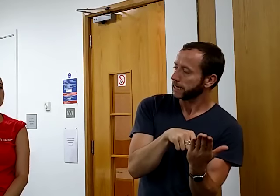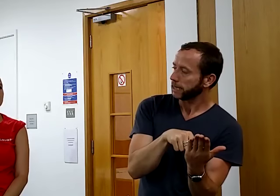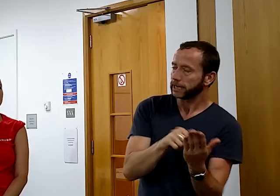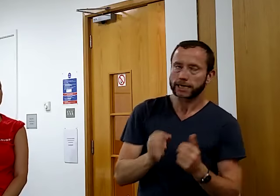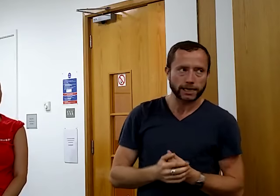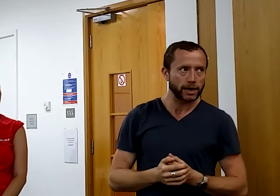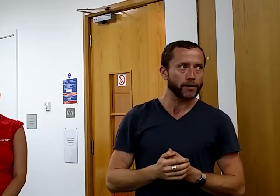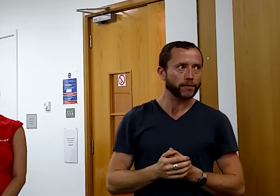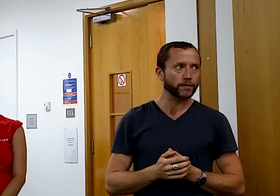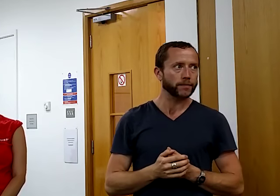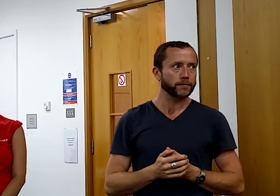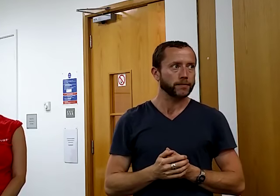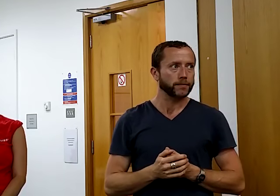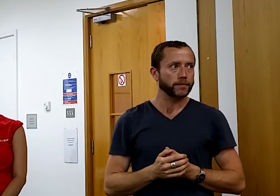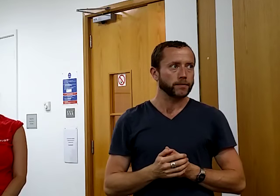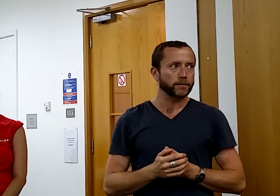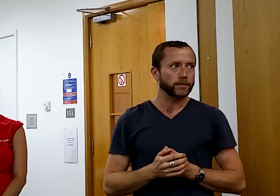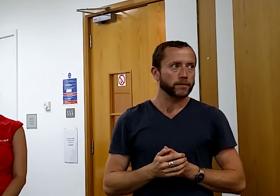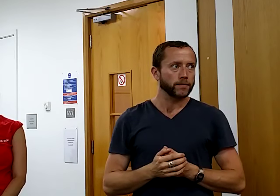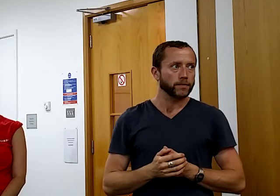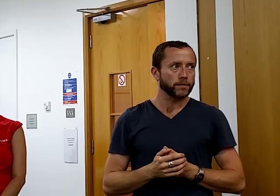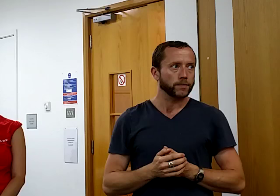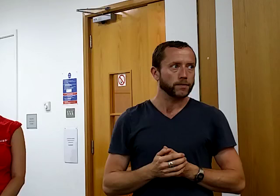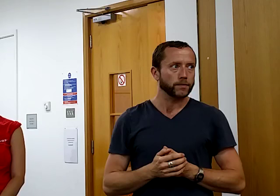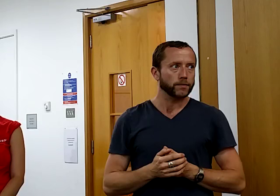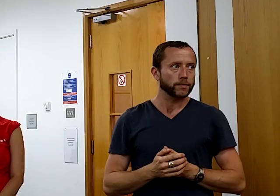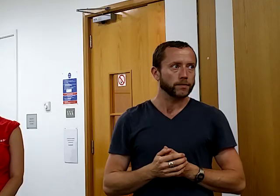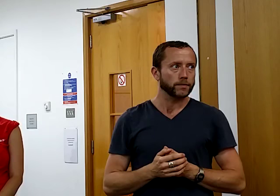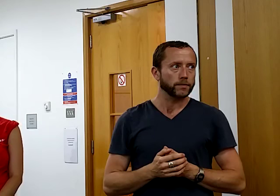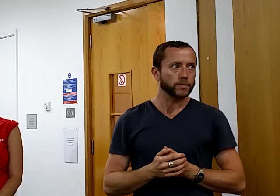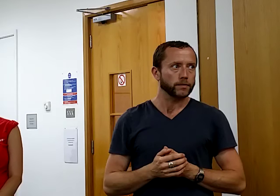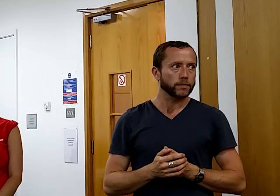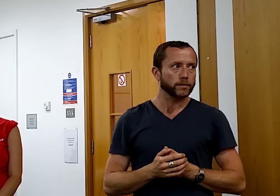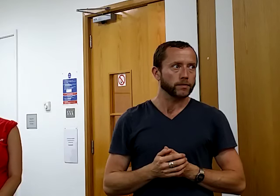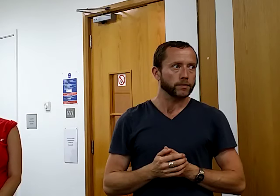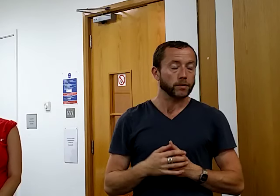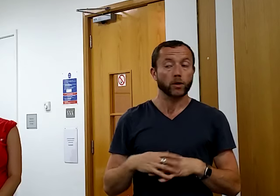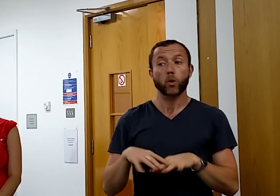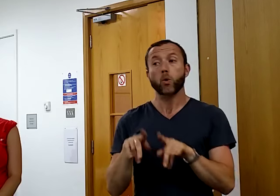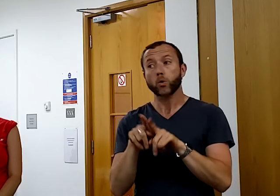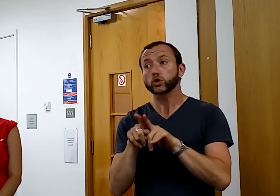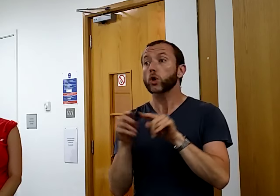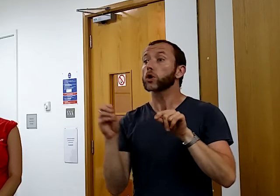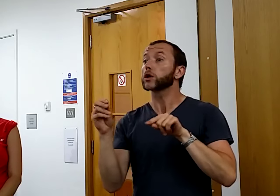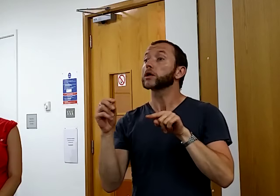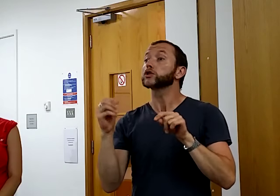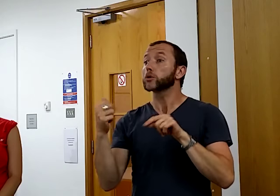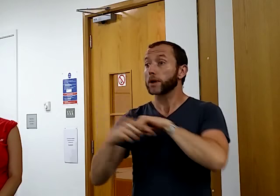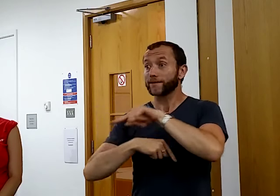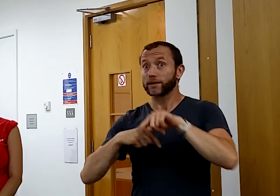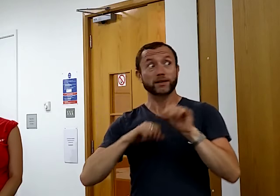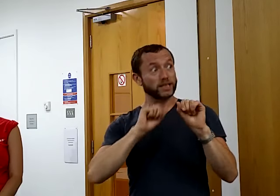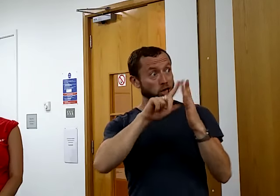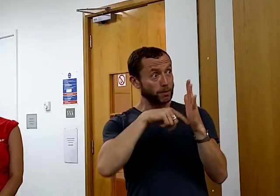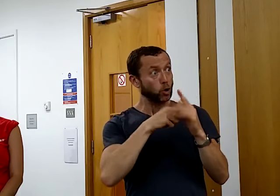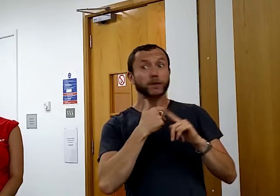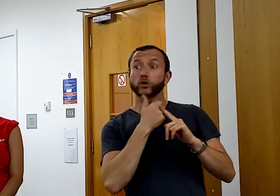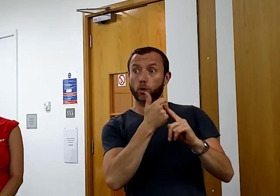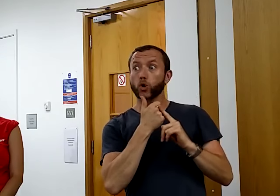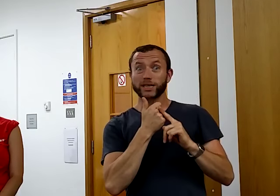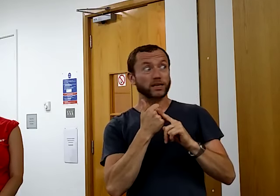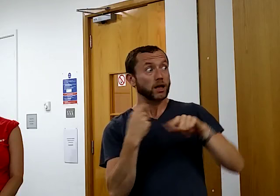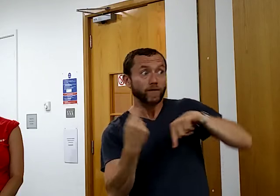that some of us, of his supporters, are not being as scrupulous.